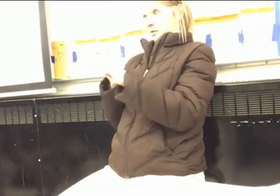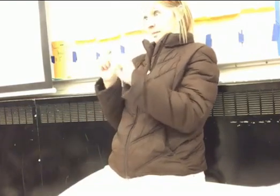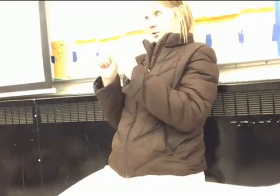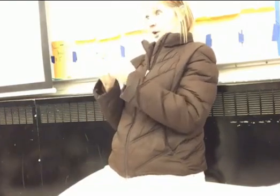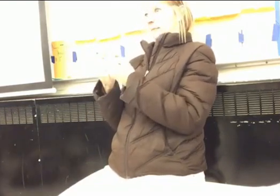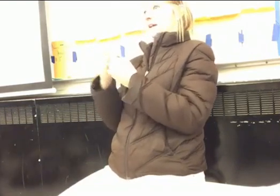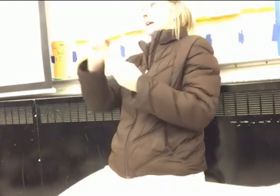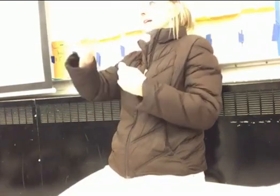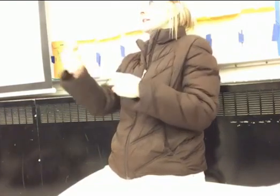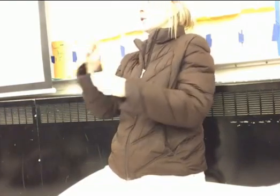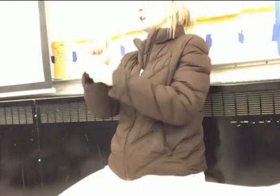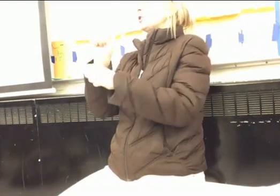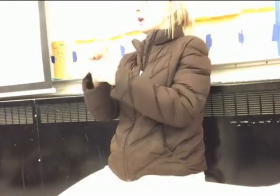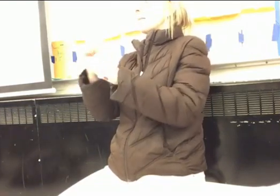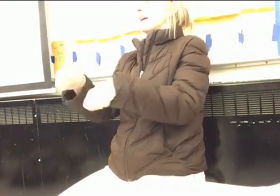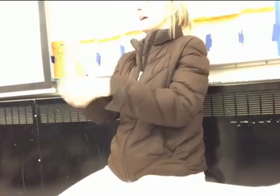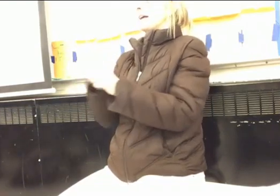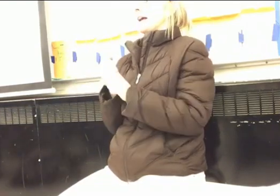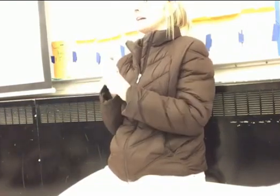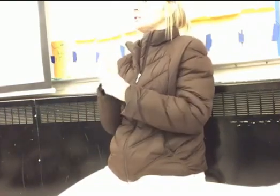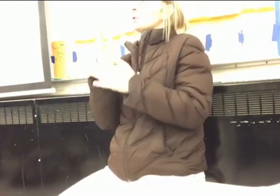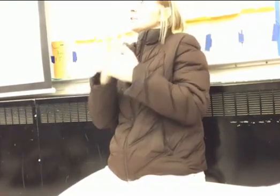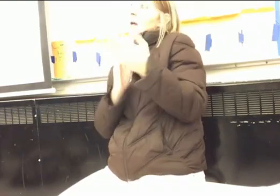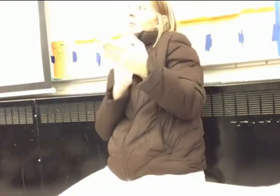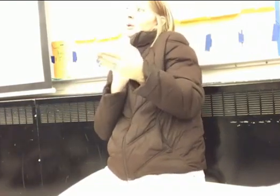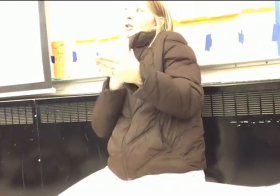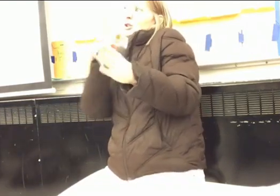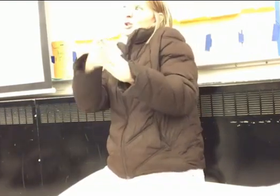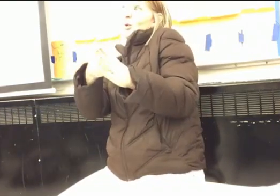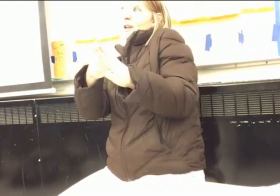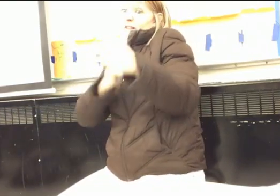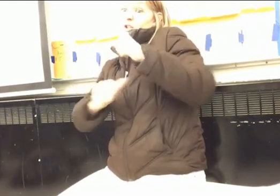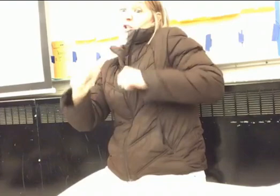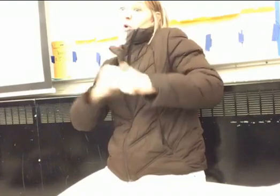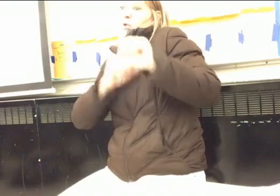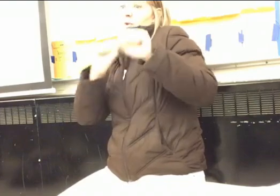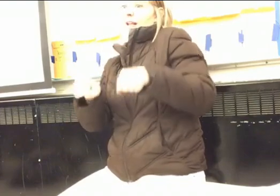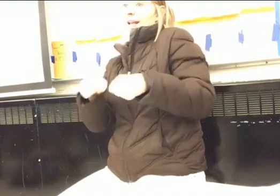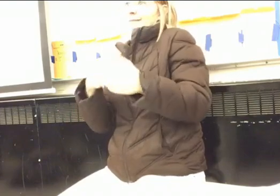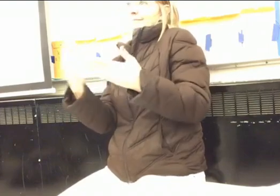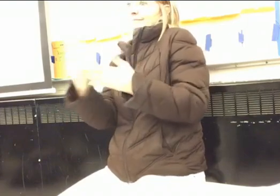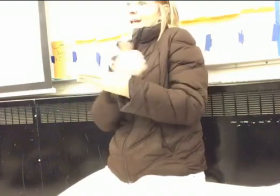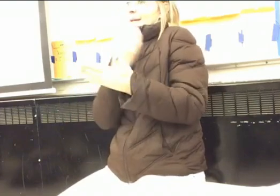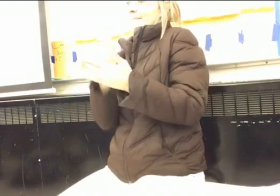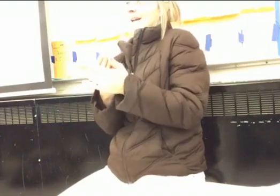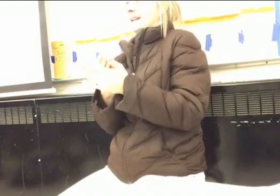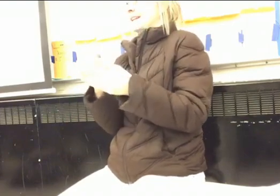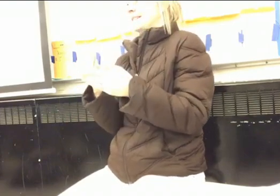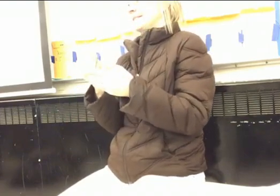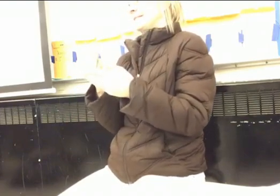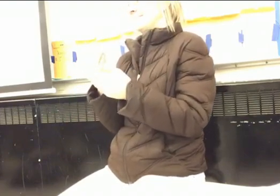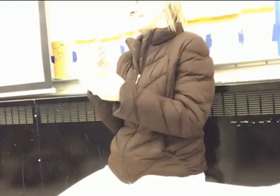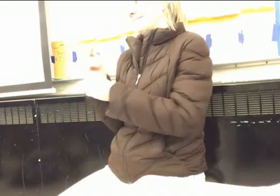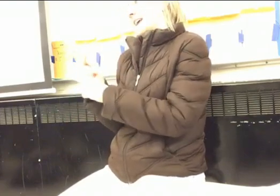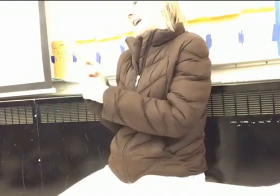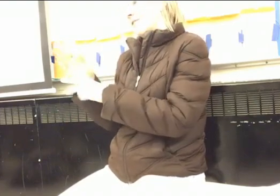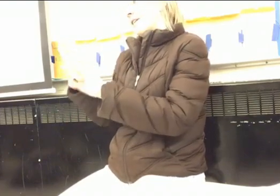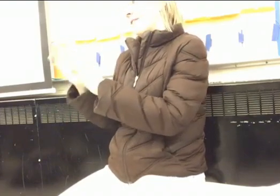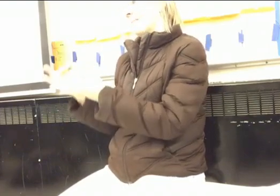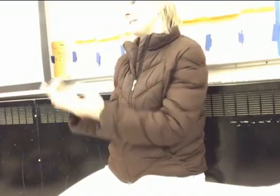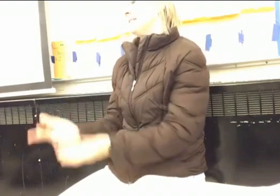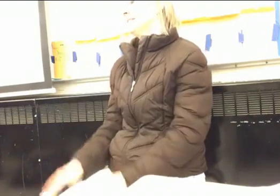they can get. And so some actually join this in an attempt to just be able to survive and provide for their families. More questions about